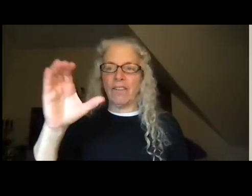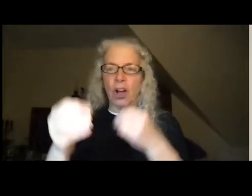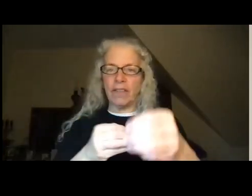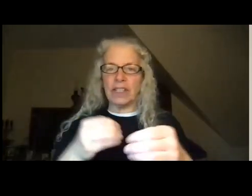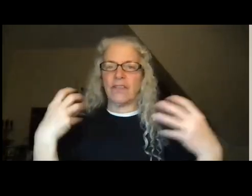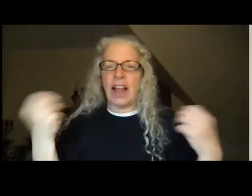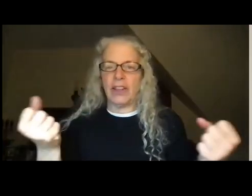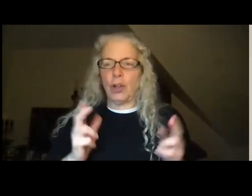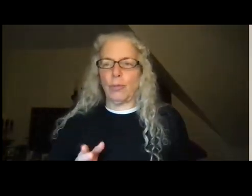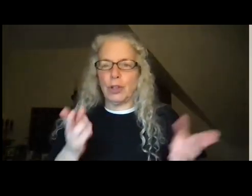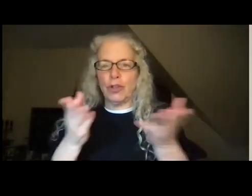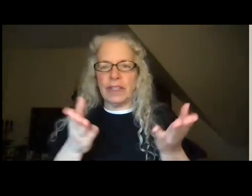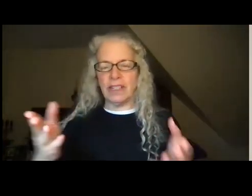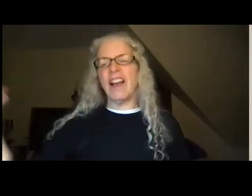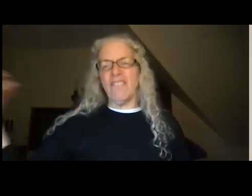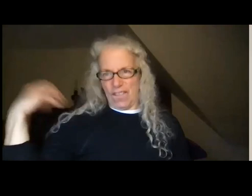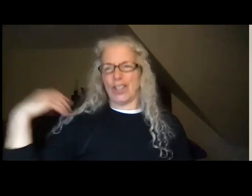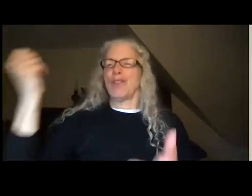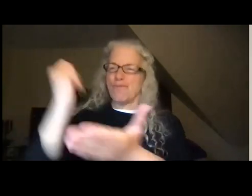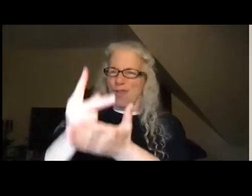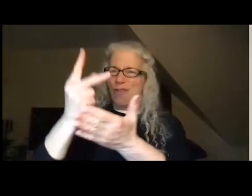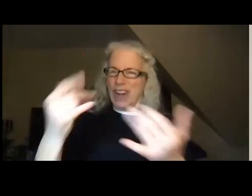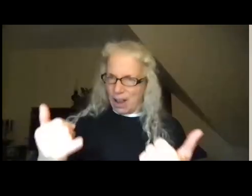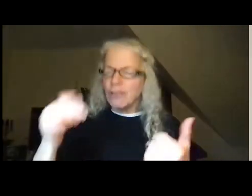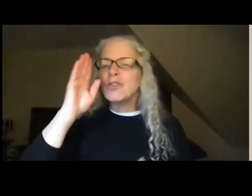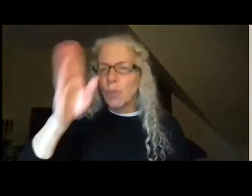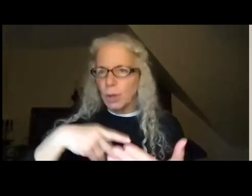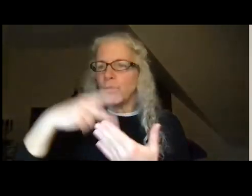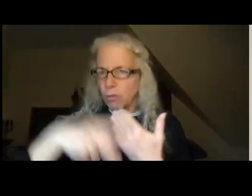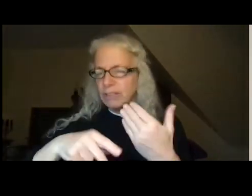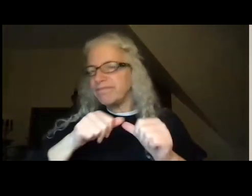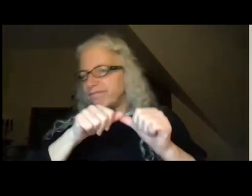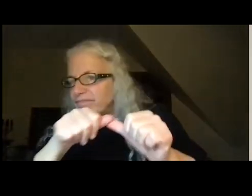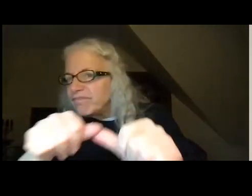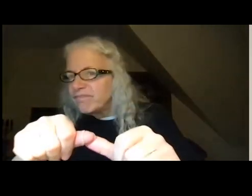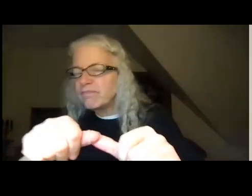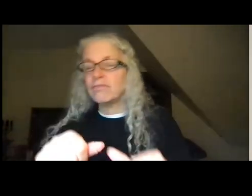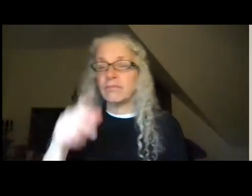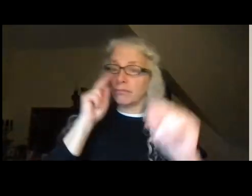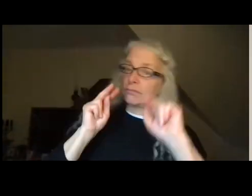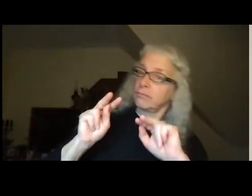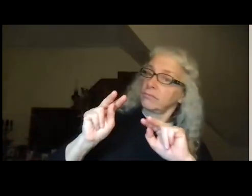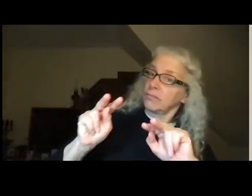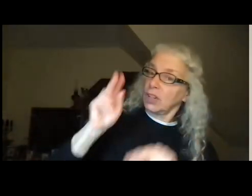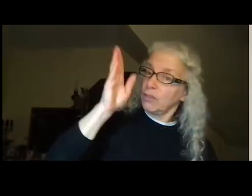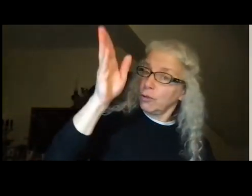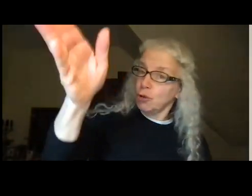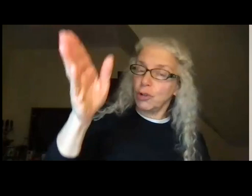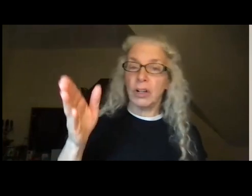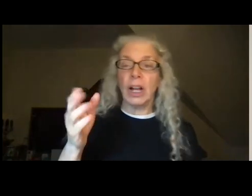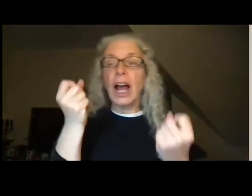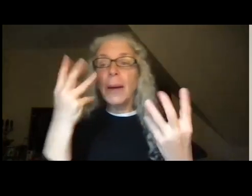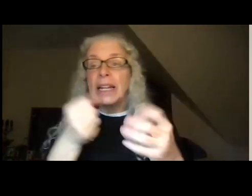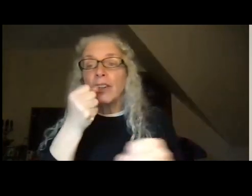approved it. So the project will continue. In looking at the remaining years of